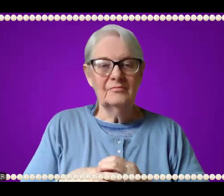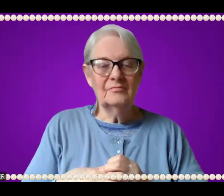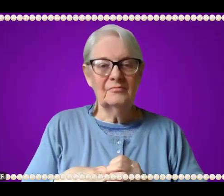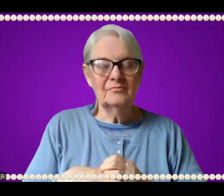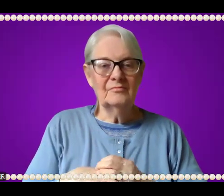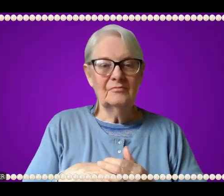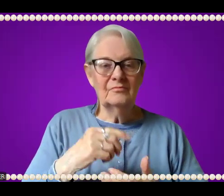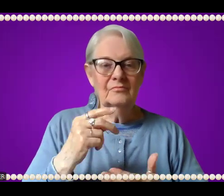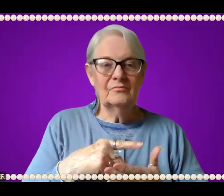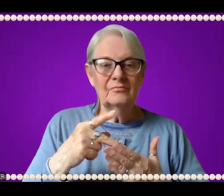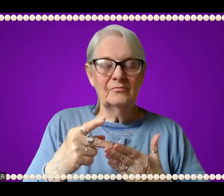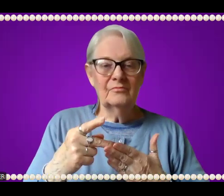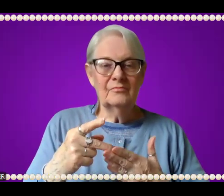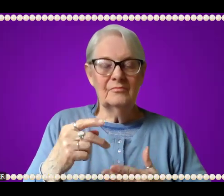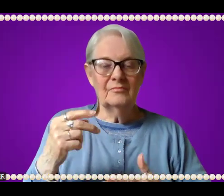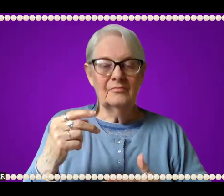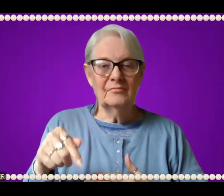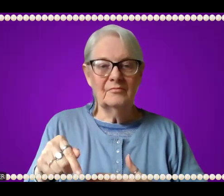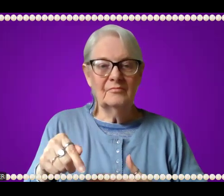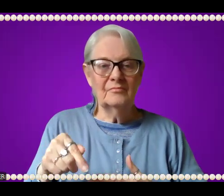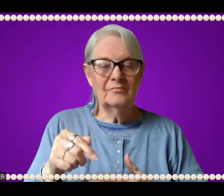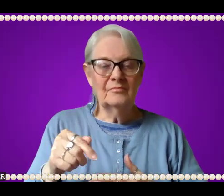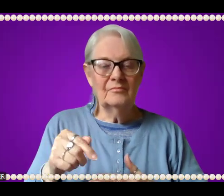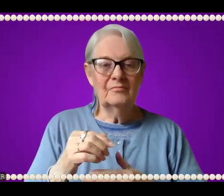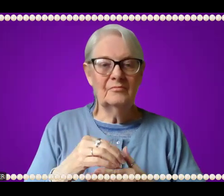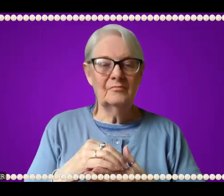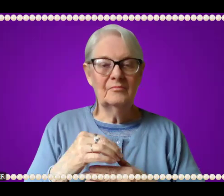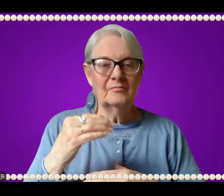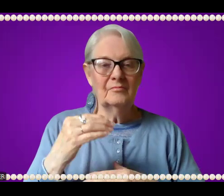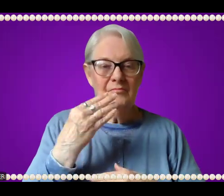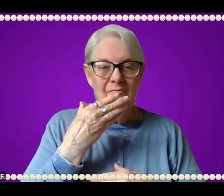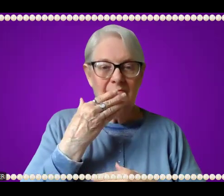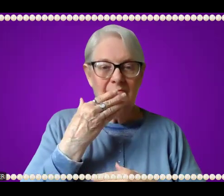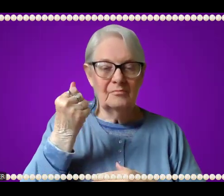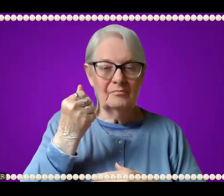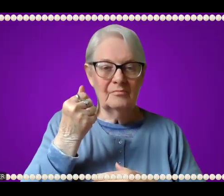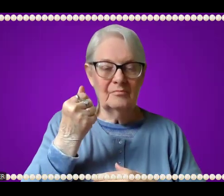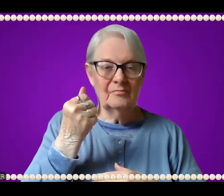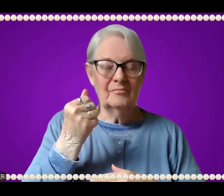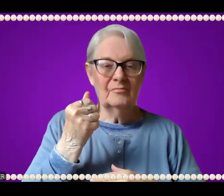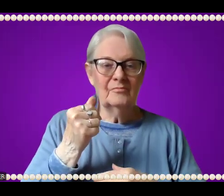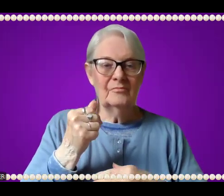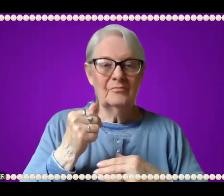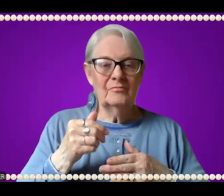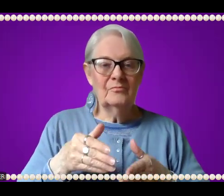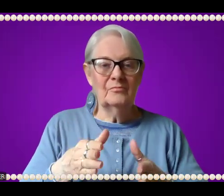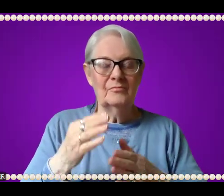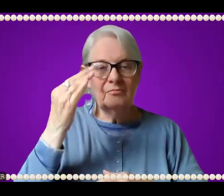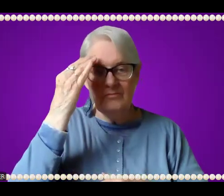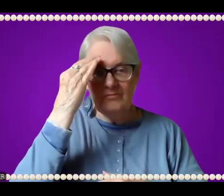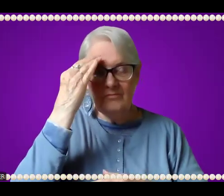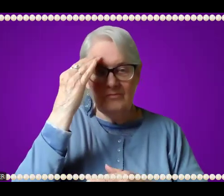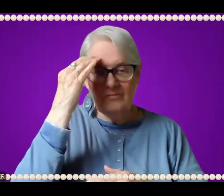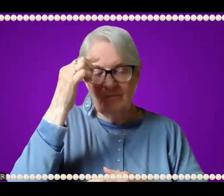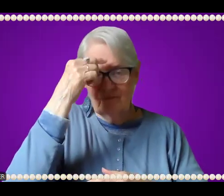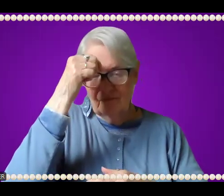it's been a great tool for me. A simple way to remember, because Lux sums it up for me, First Kings